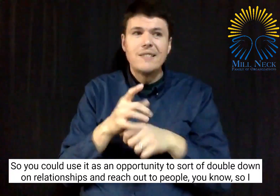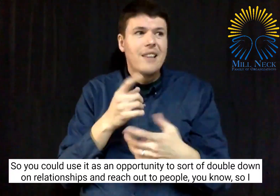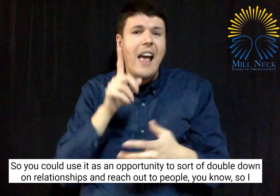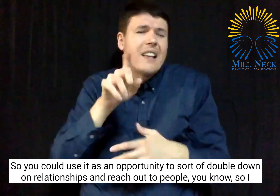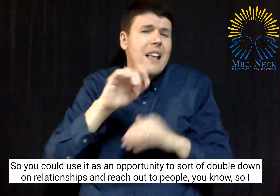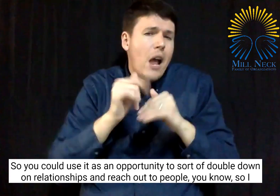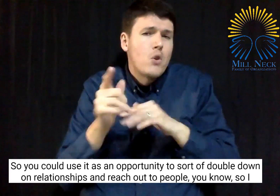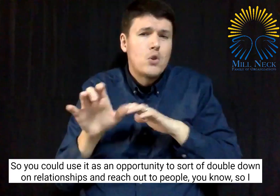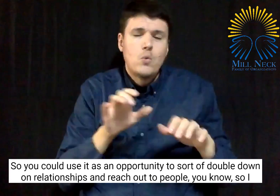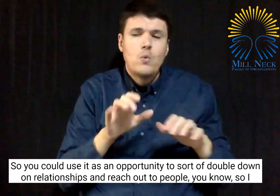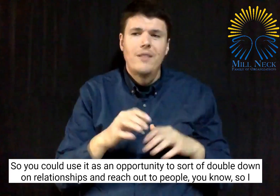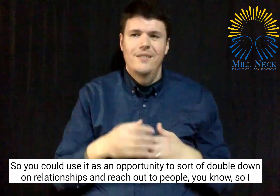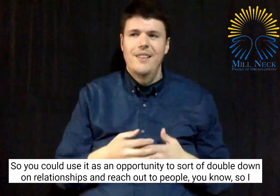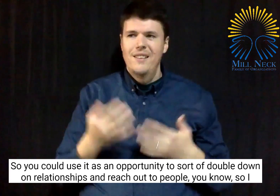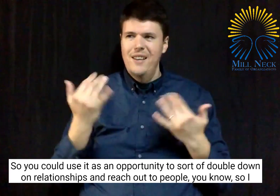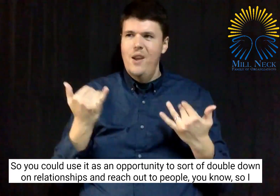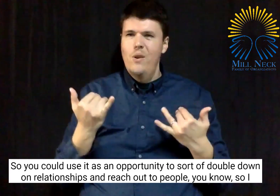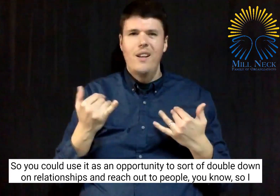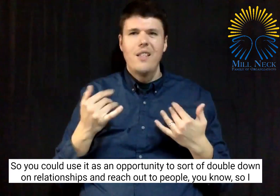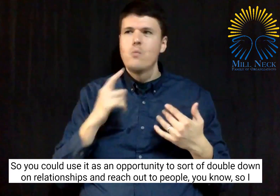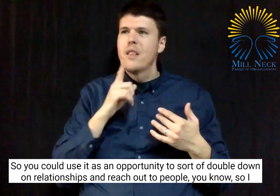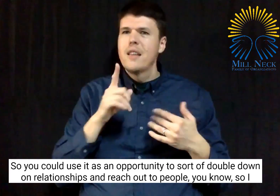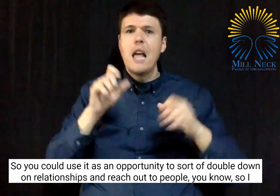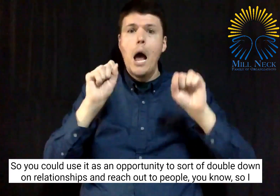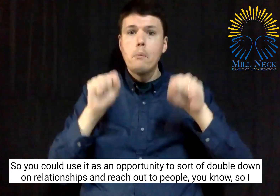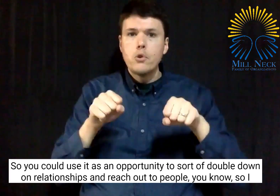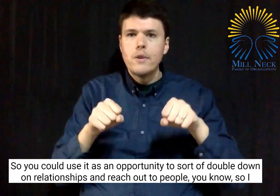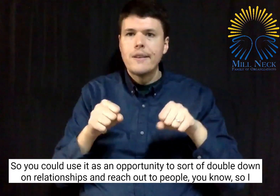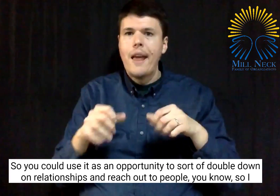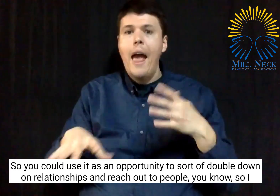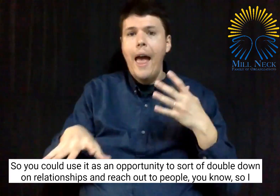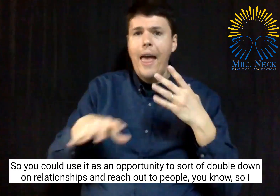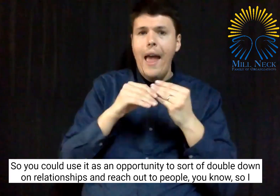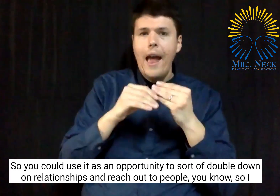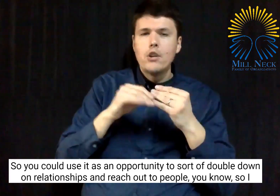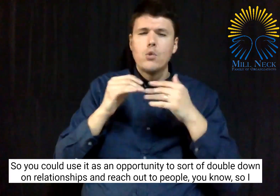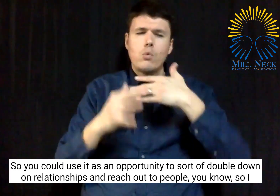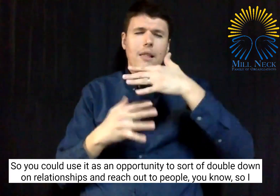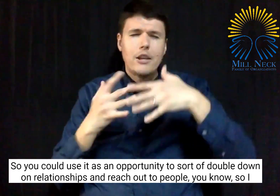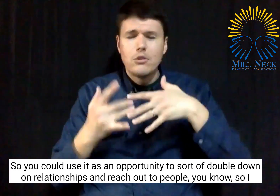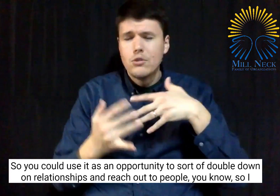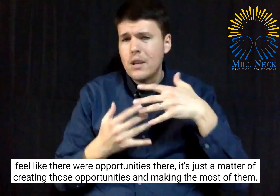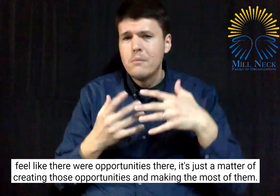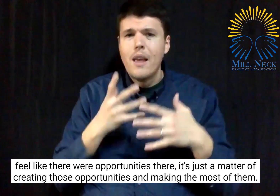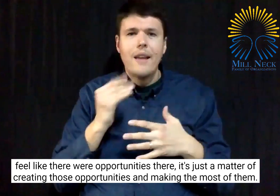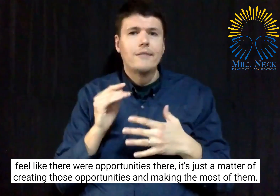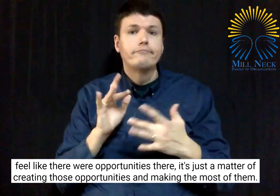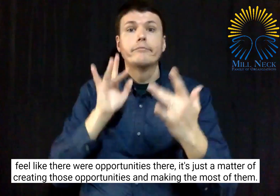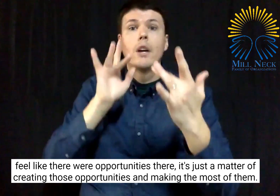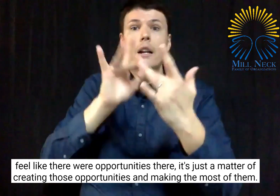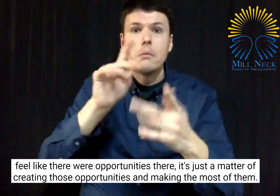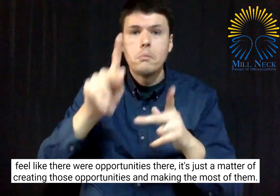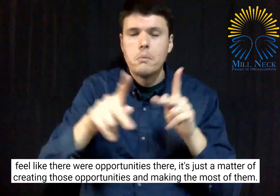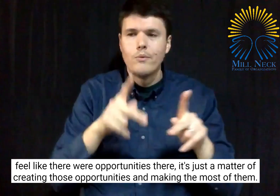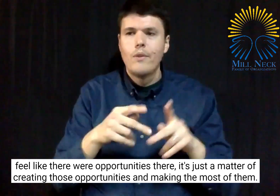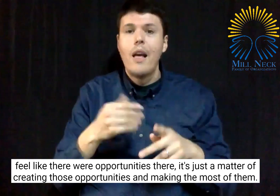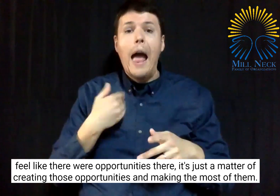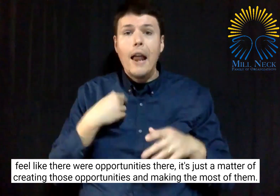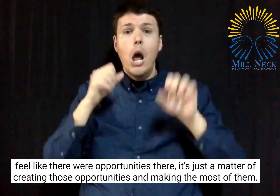as an opportunity to sort of double down on relationships and reach out to people, so I feel like there were opportunities there. It's just a matter